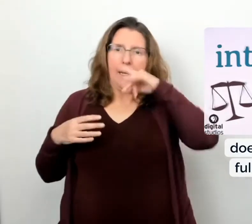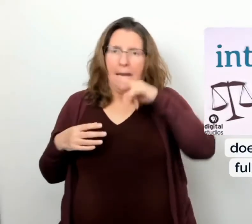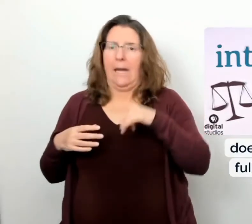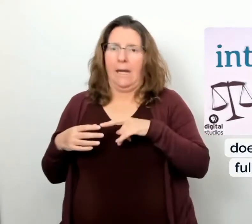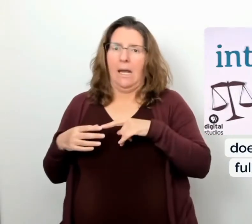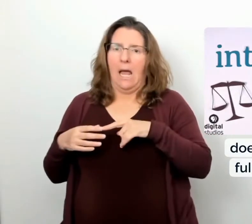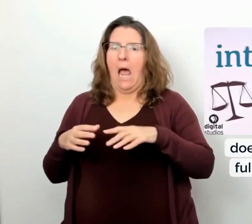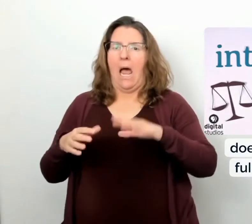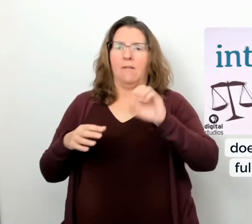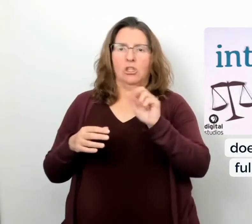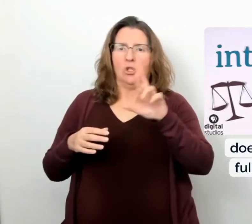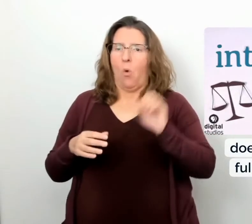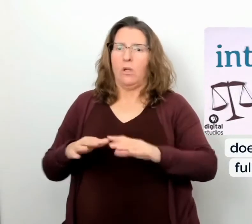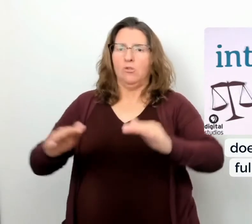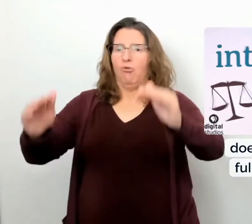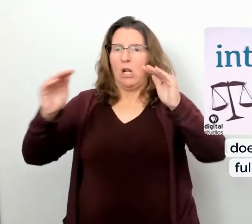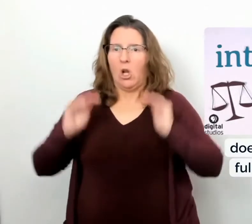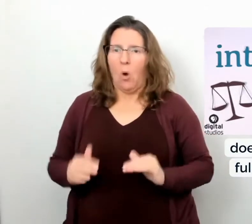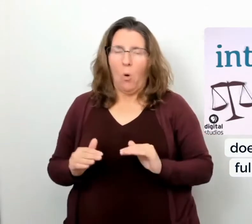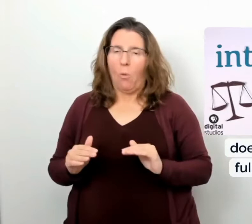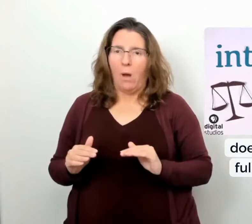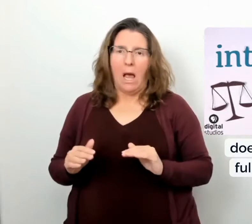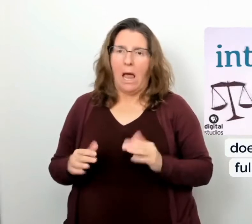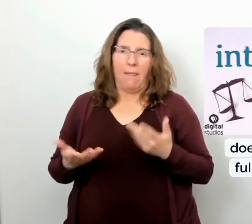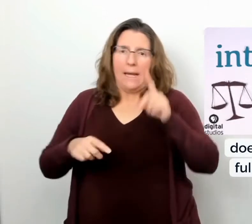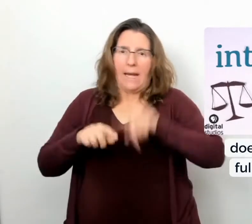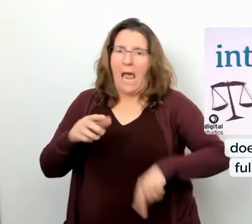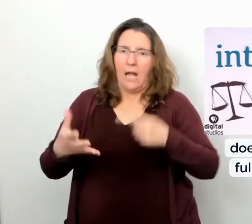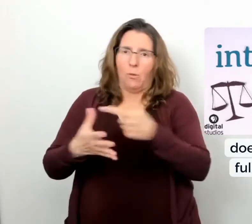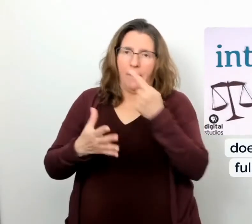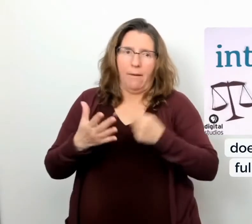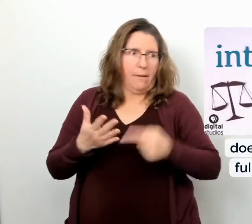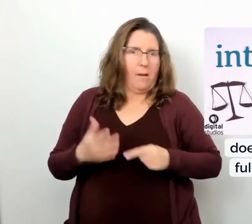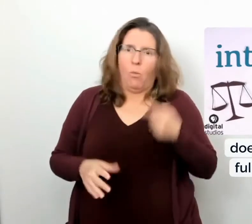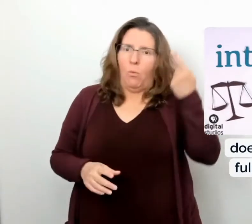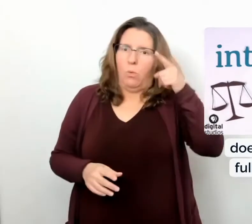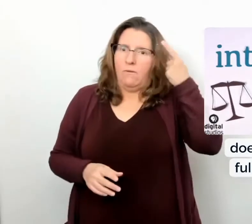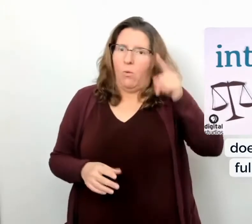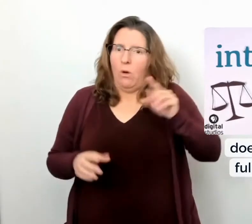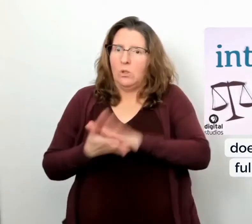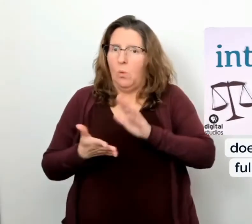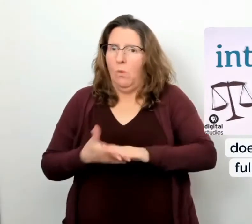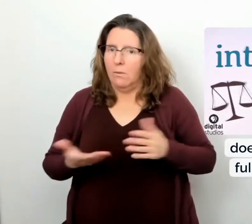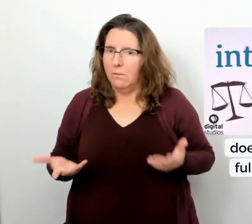identify the student with a low score, implying the student can't learn and lacks abilities, then why are they sent to